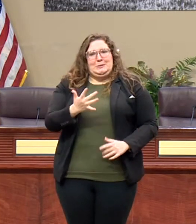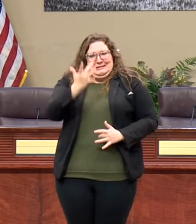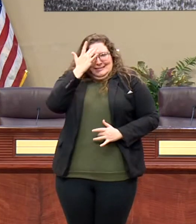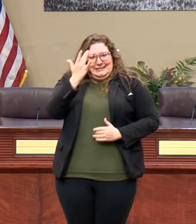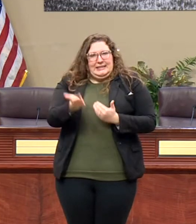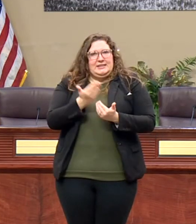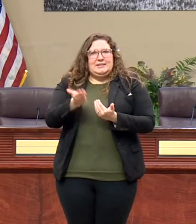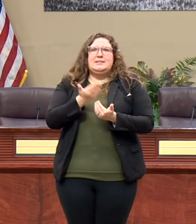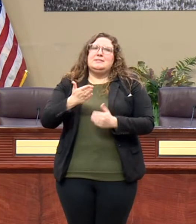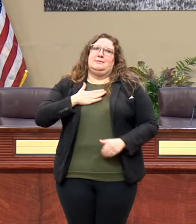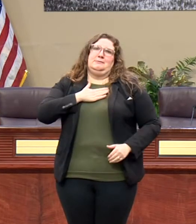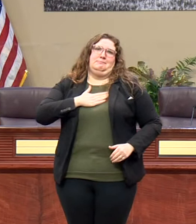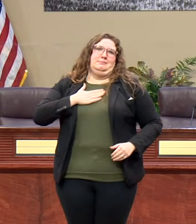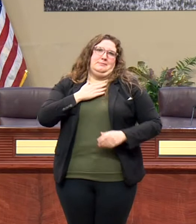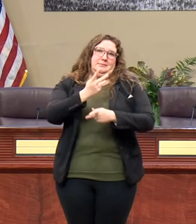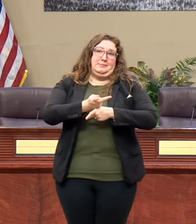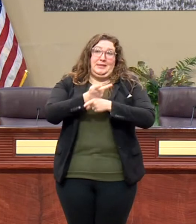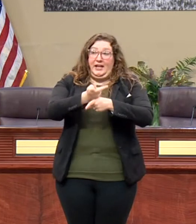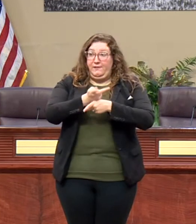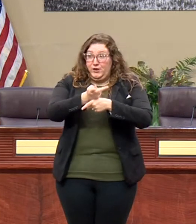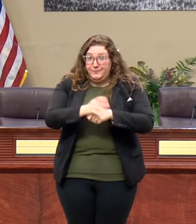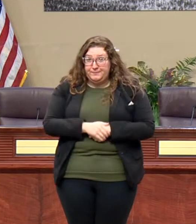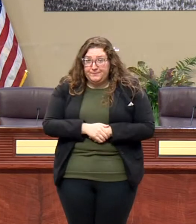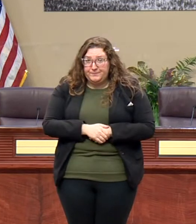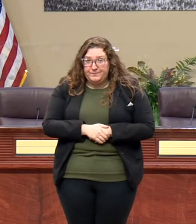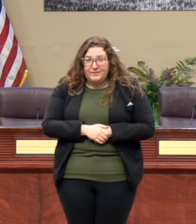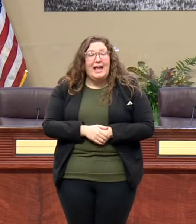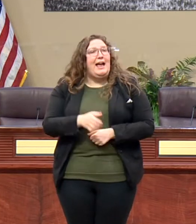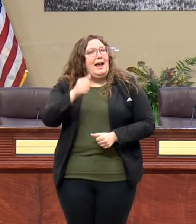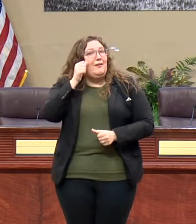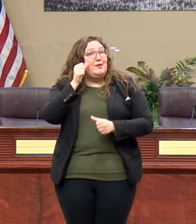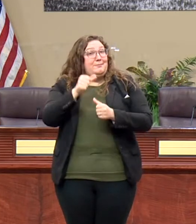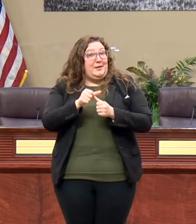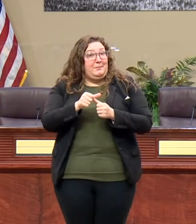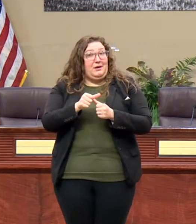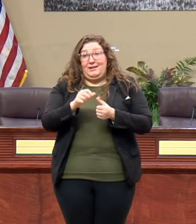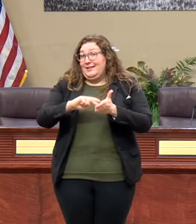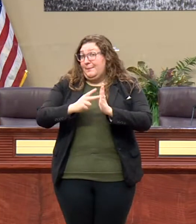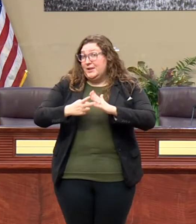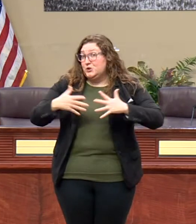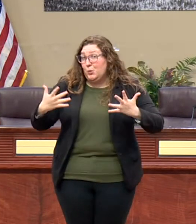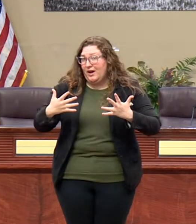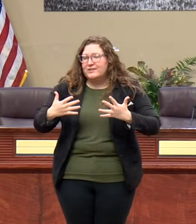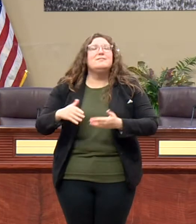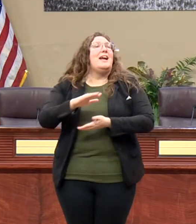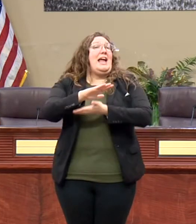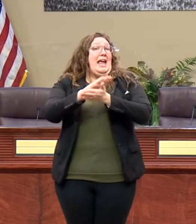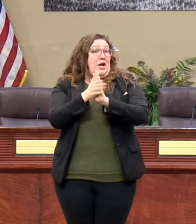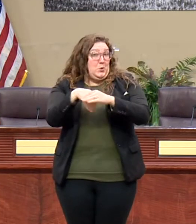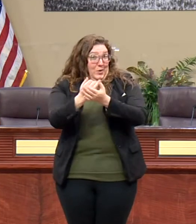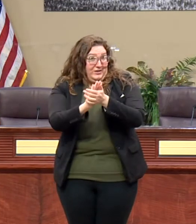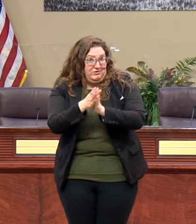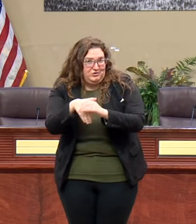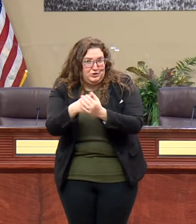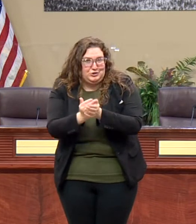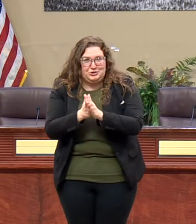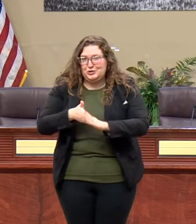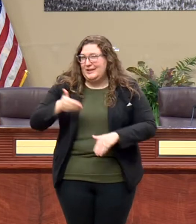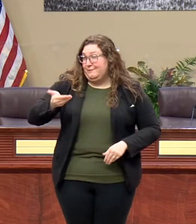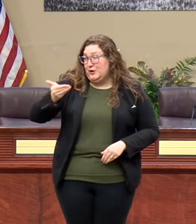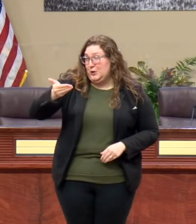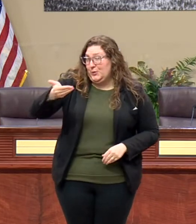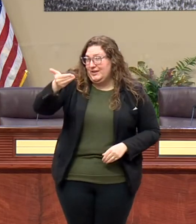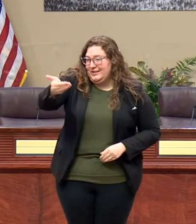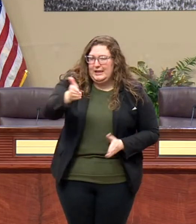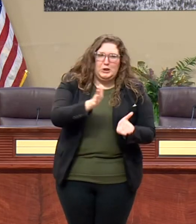risk. And just to remind us about the good pandemic precautions, is to practice good hand hygiene by properly and frequently washing our hands with